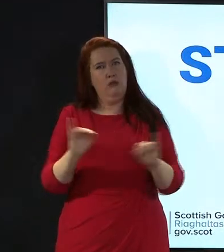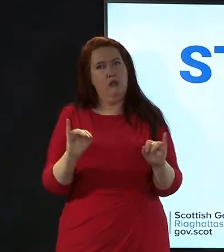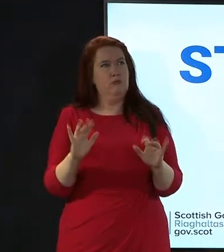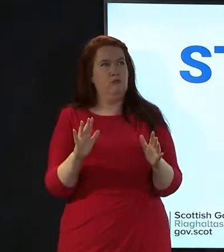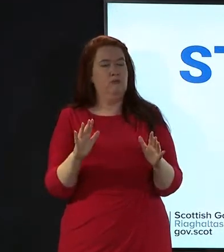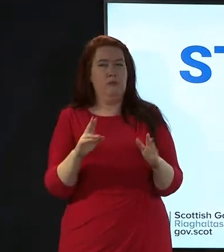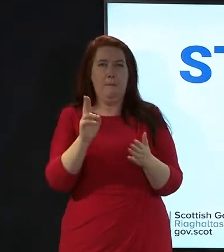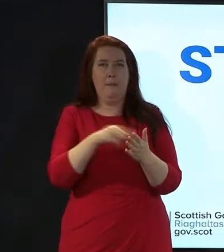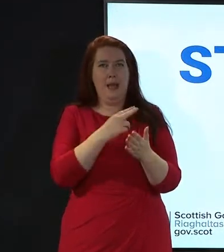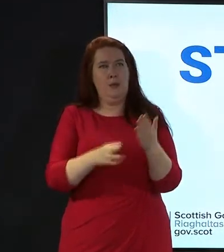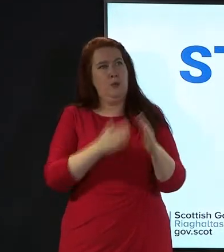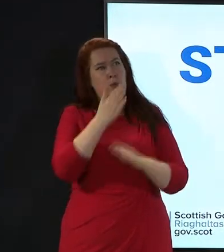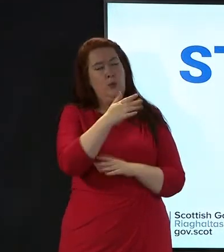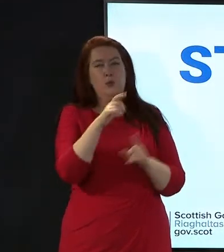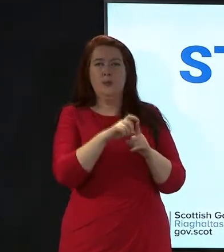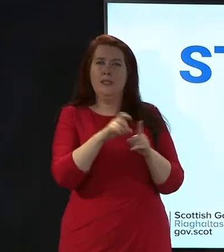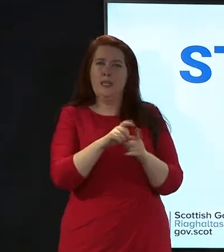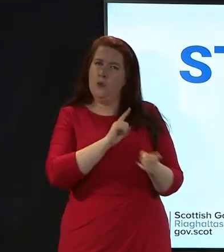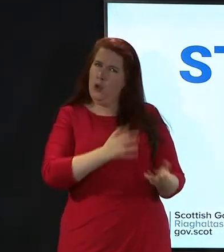restricting travel in Scotland?